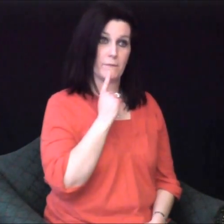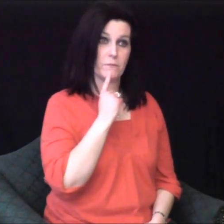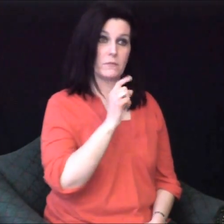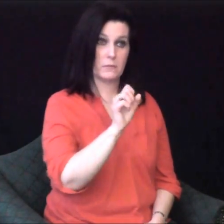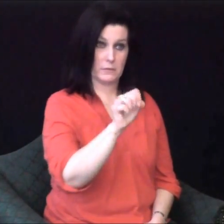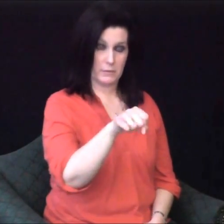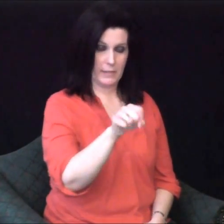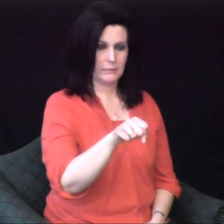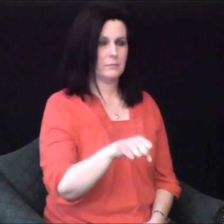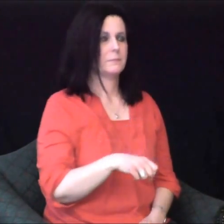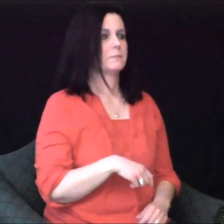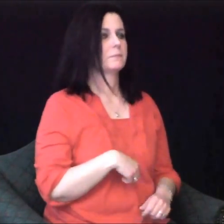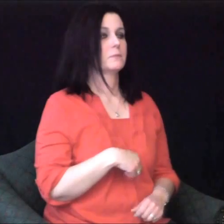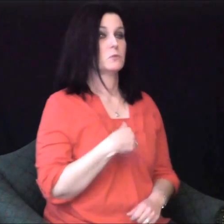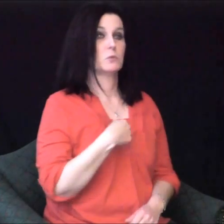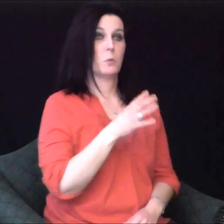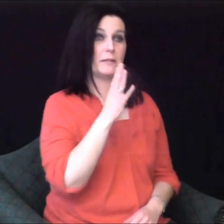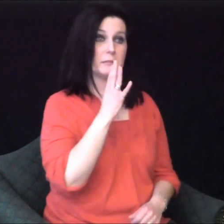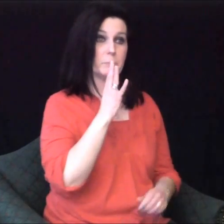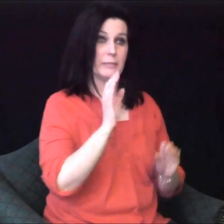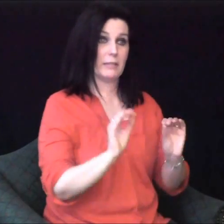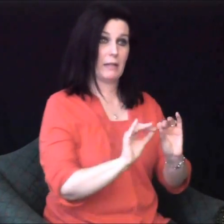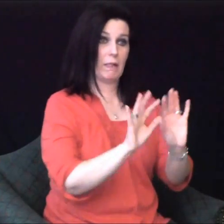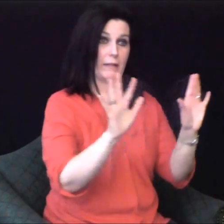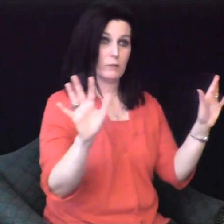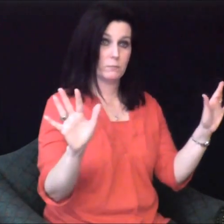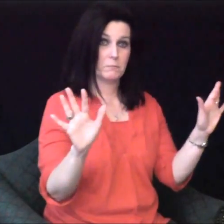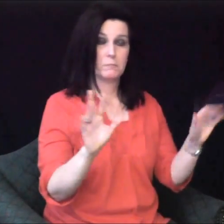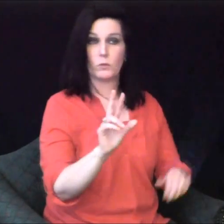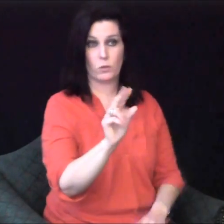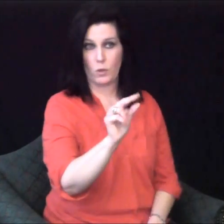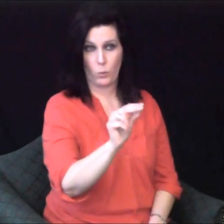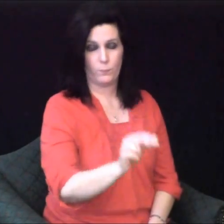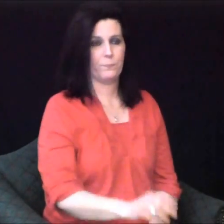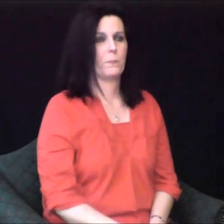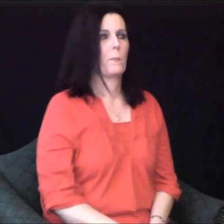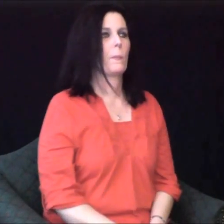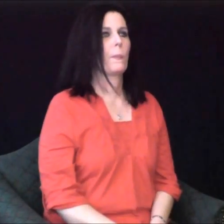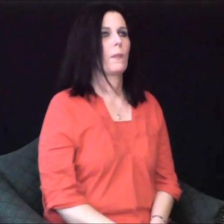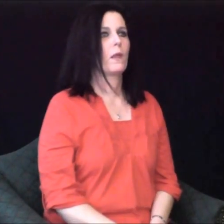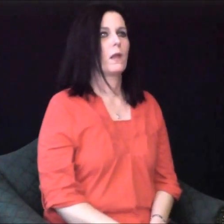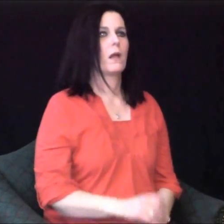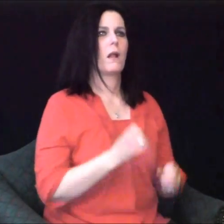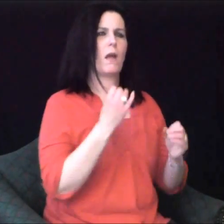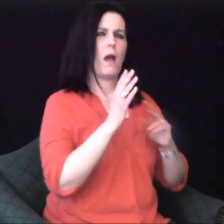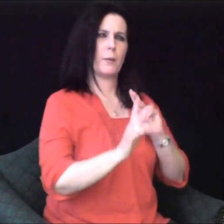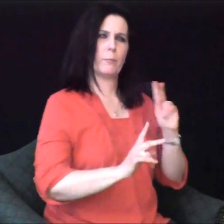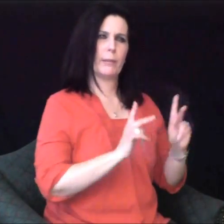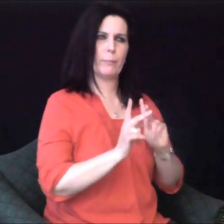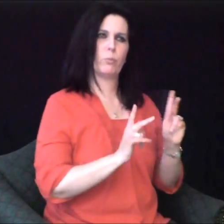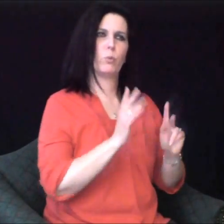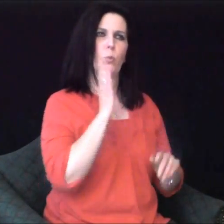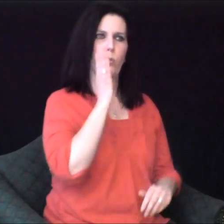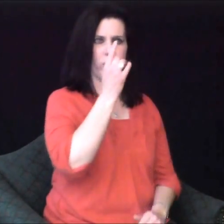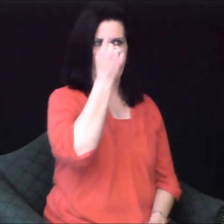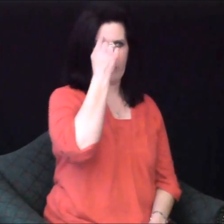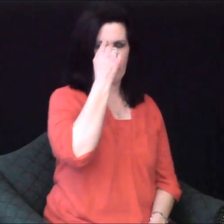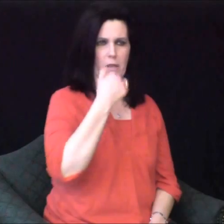I'm deaf, yes. Do I speak clearly? No. A lot of people will